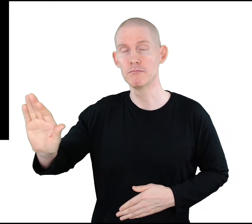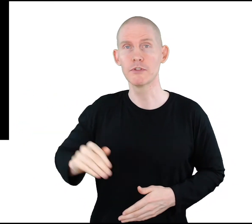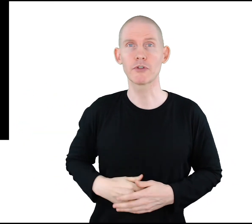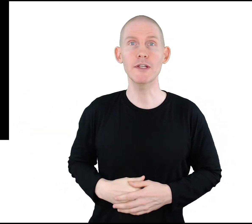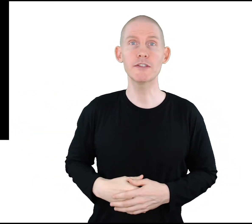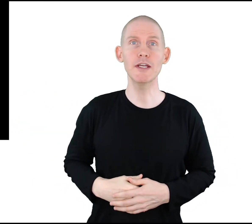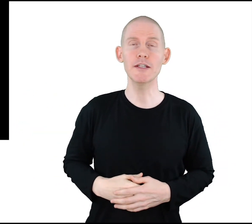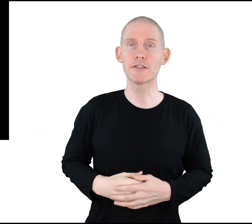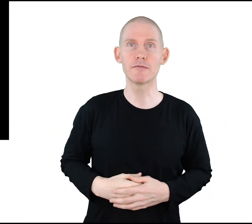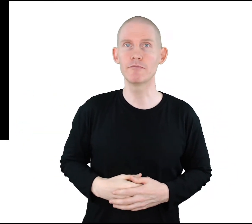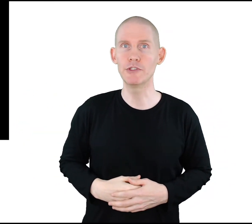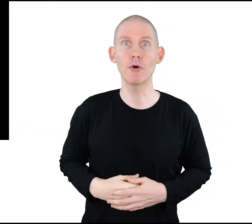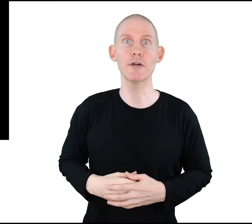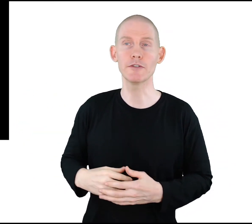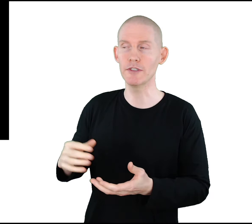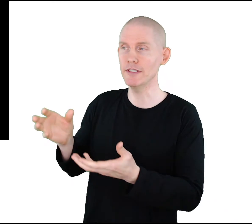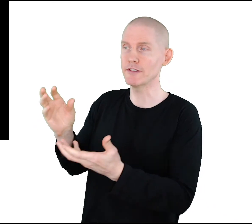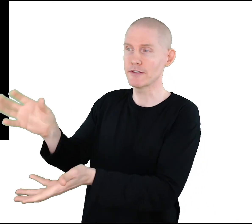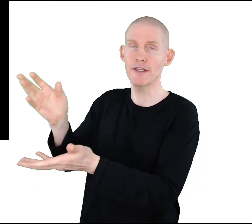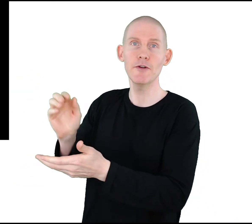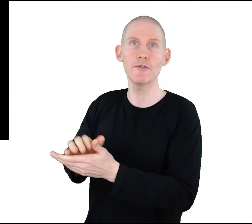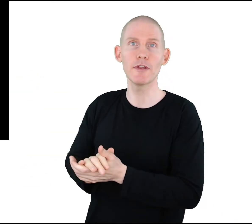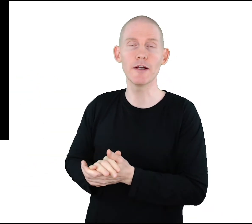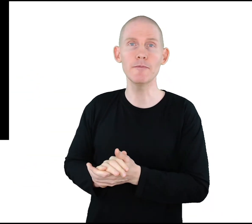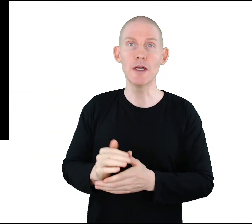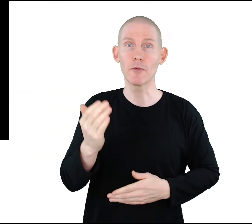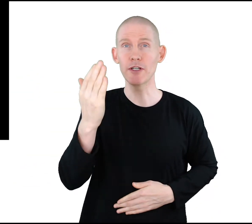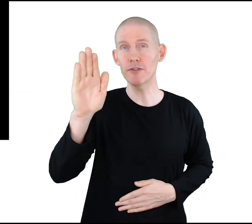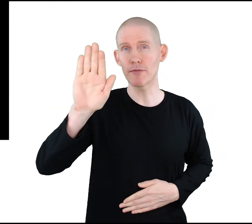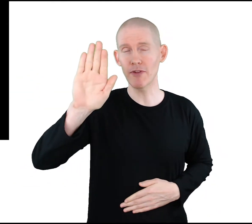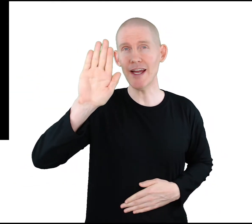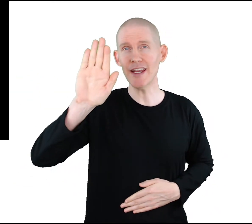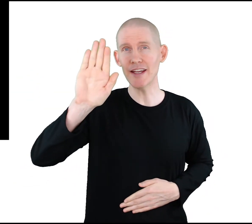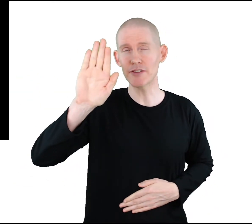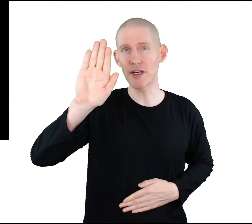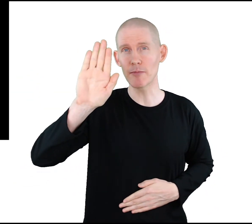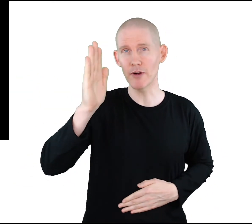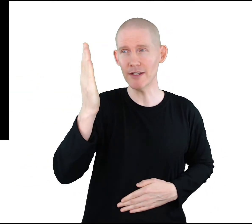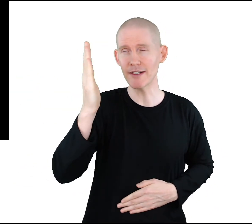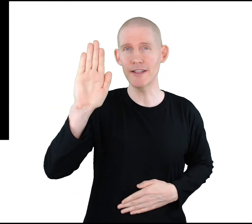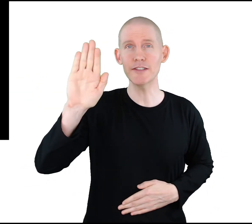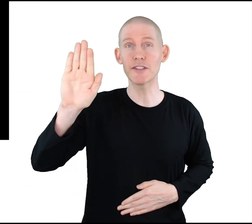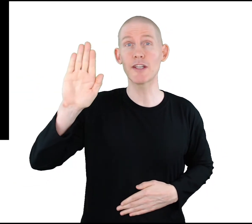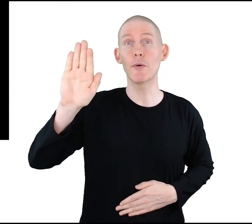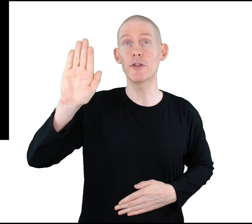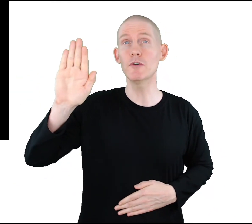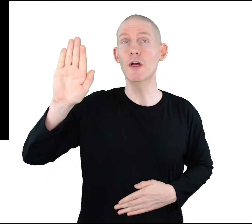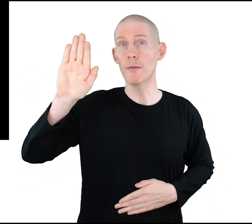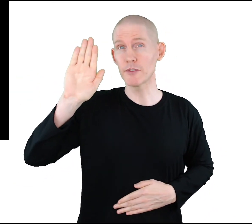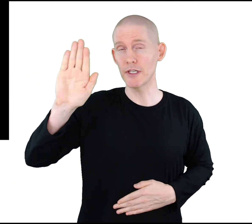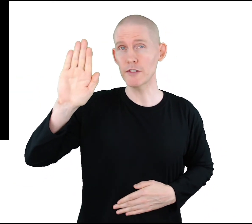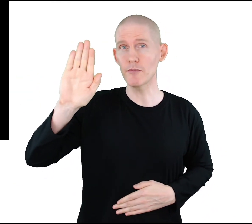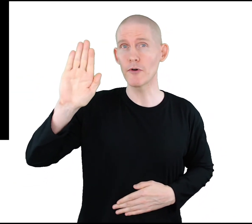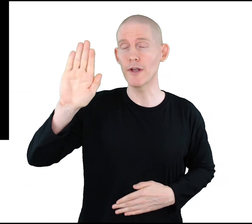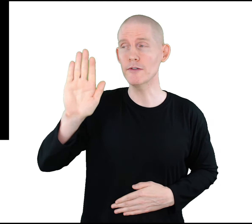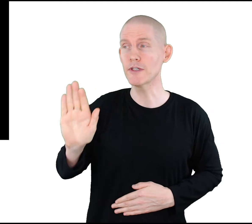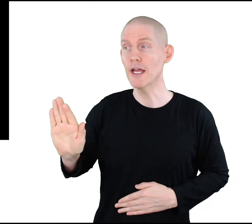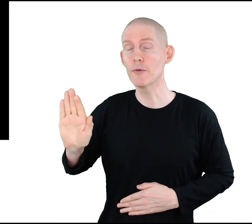So let's say it's George and he's sitting over there. We're going to use a flat hand shape, right? Like this. This is how we do possessive pronouns. We're just